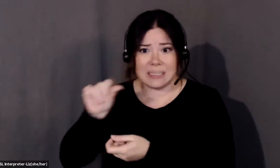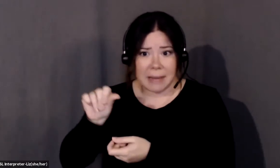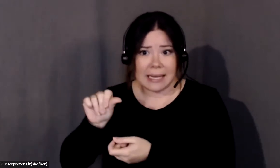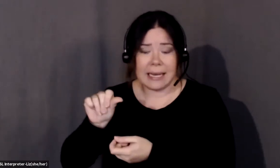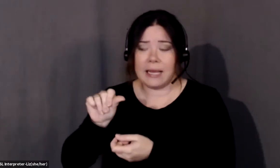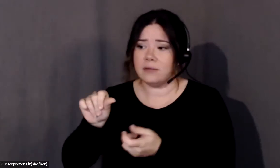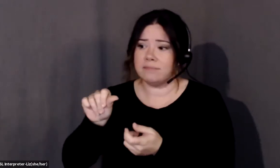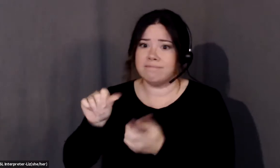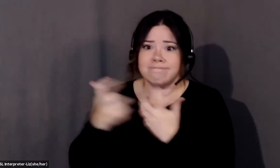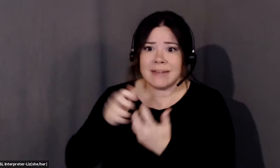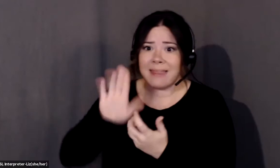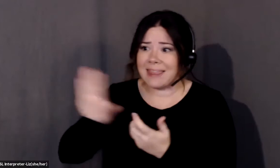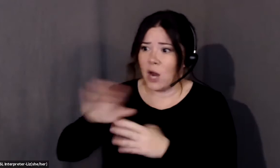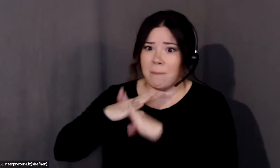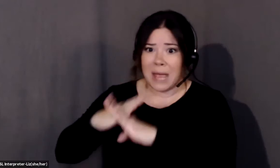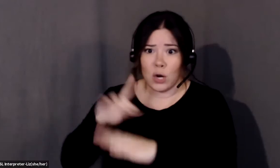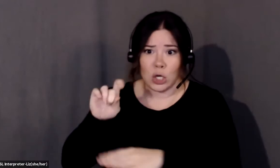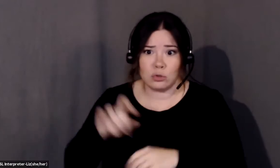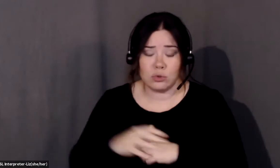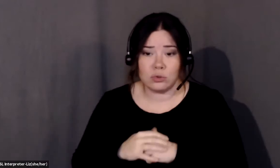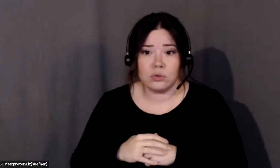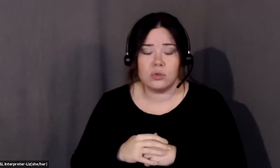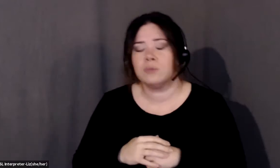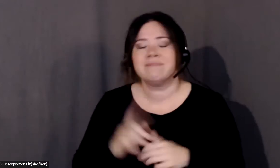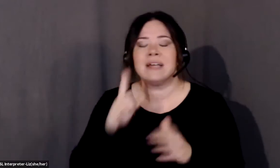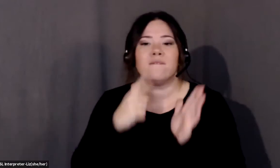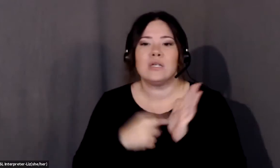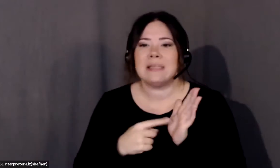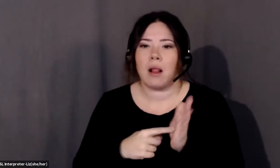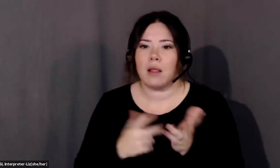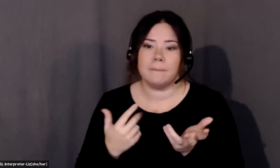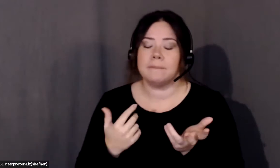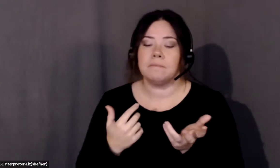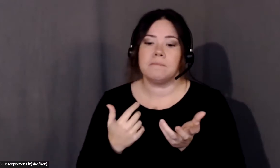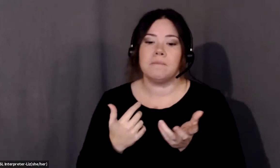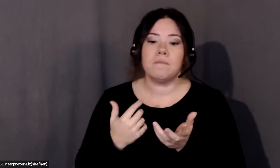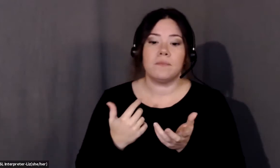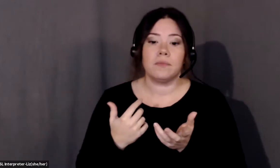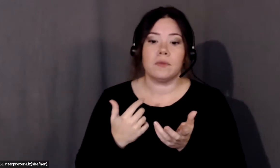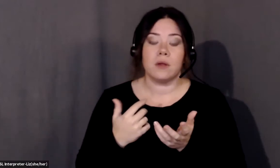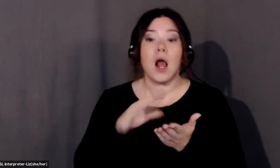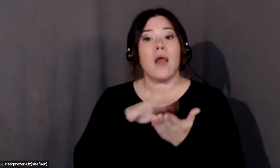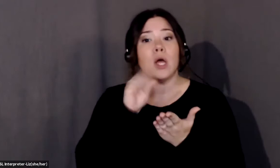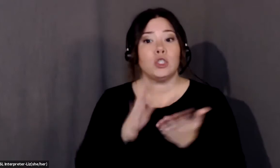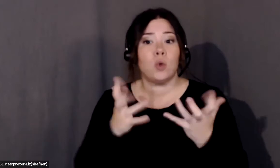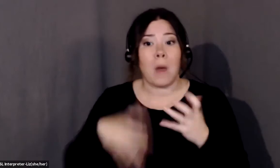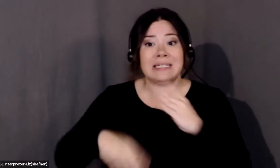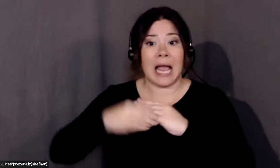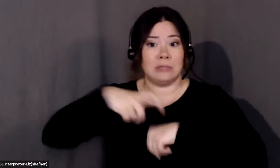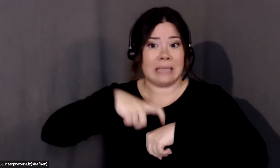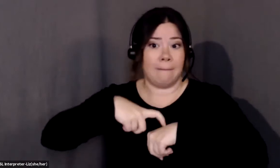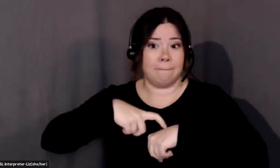barriers? So if, let's say, for example, the student wants extra time on the